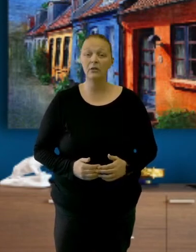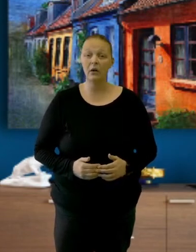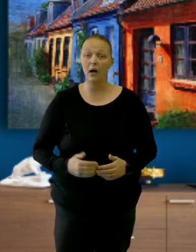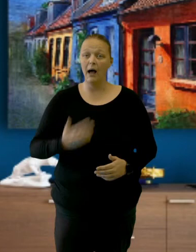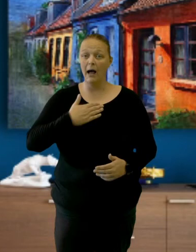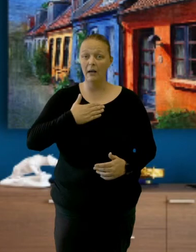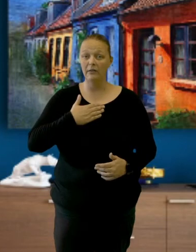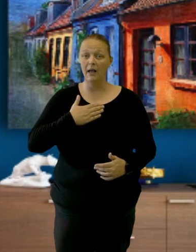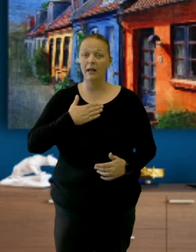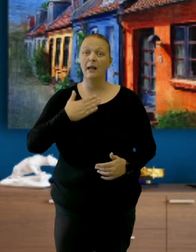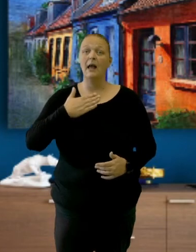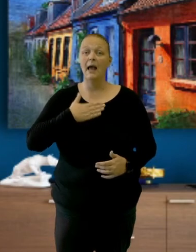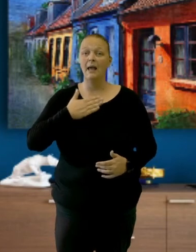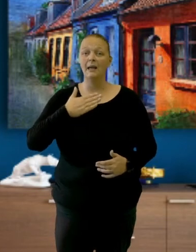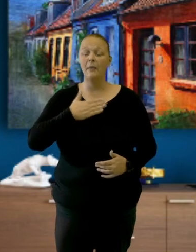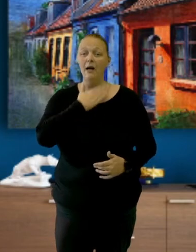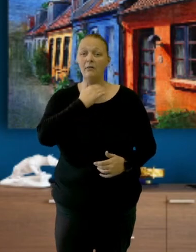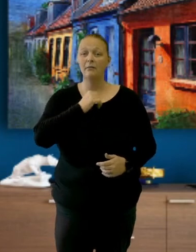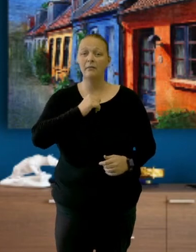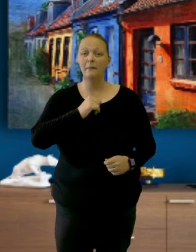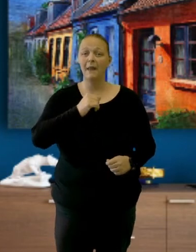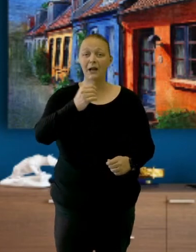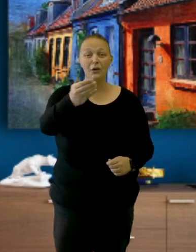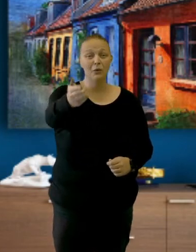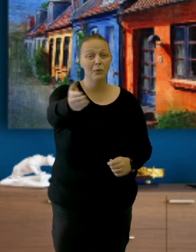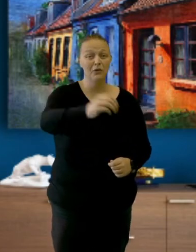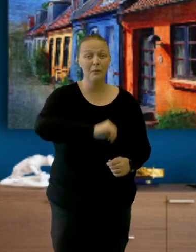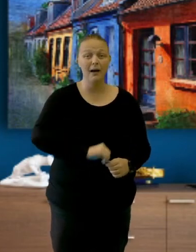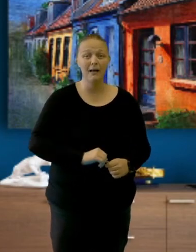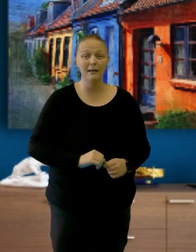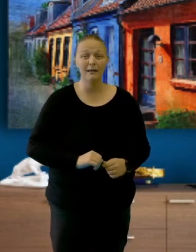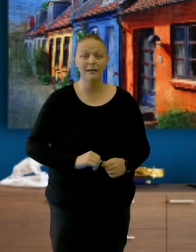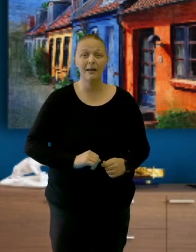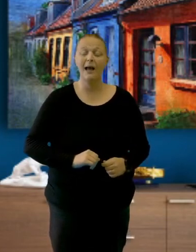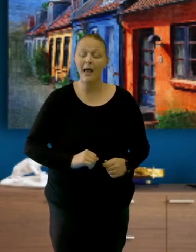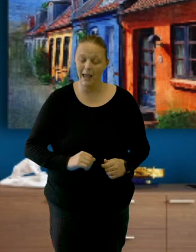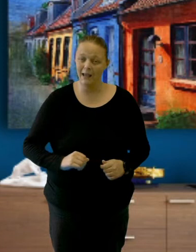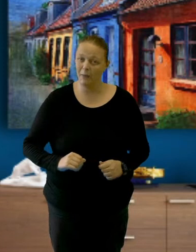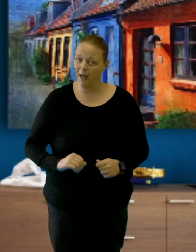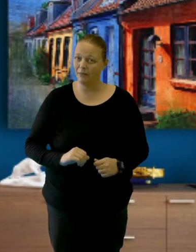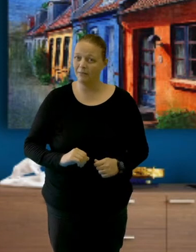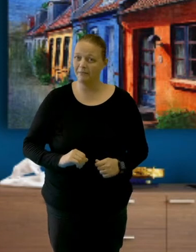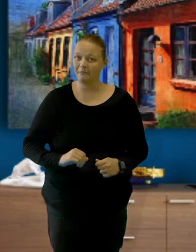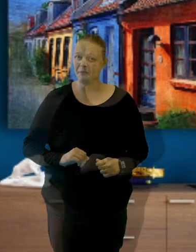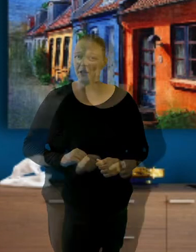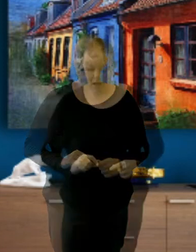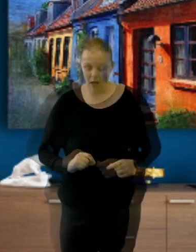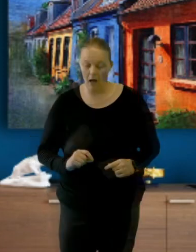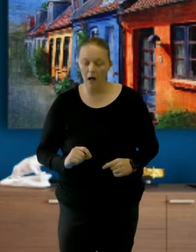So I'll say, hang about, and you respond, hang about.